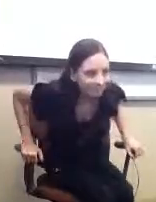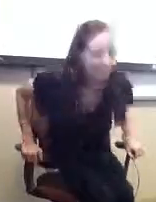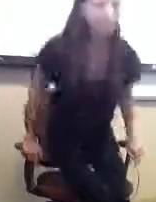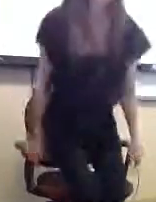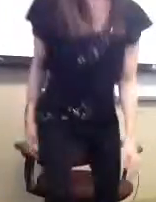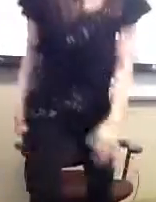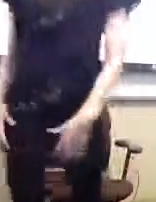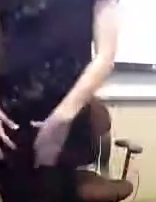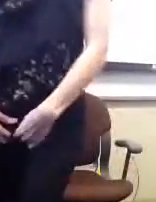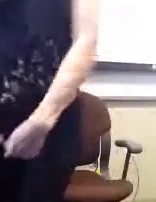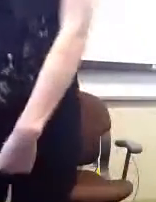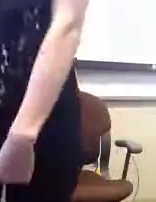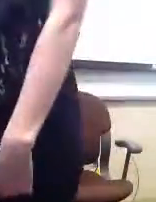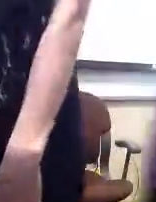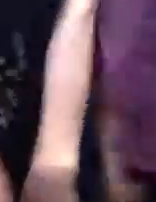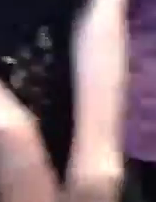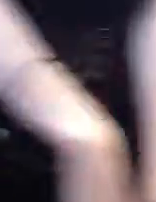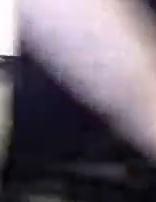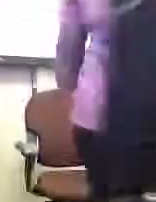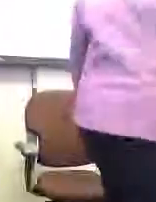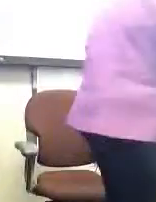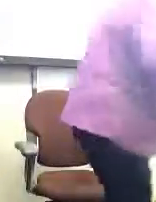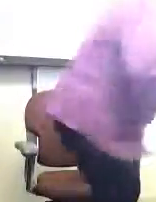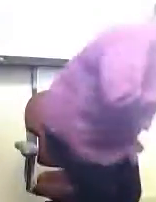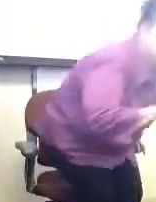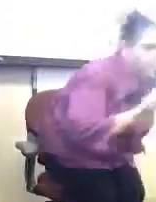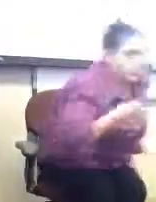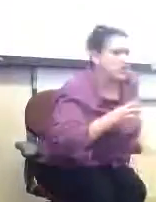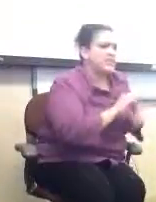Just document. The one thing with the 48,